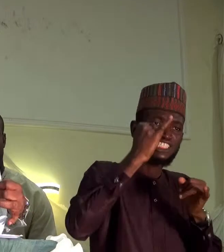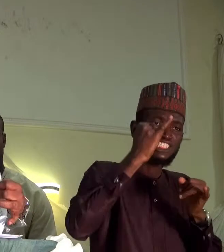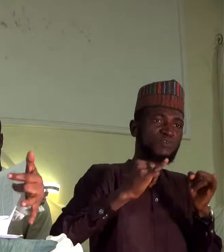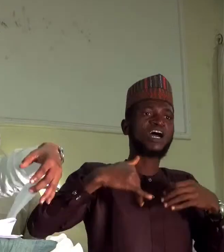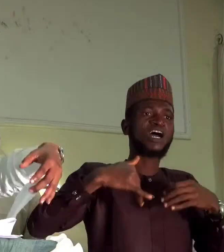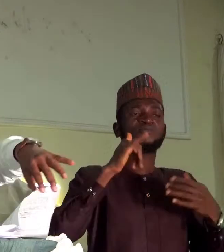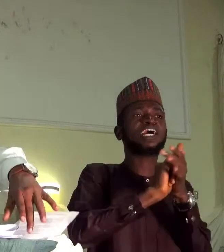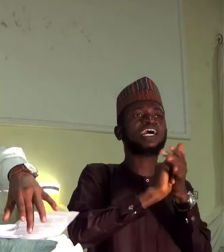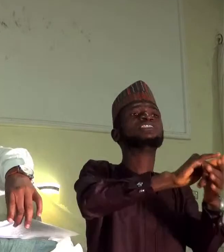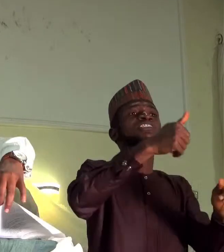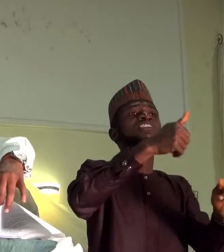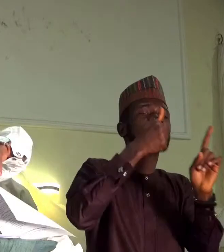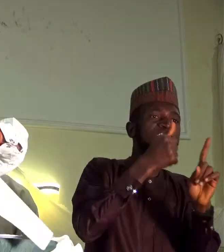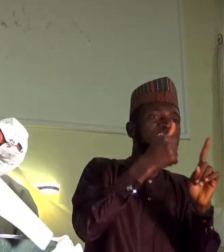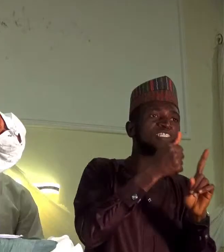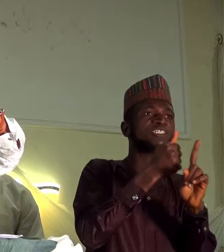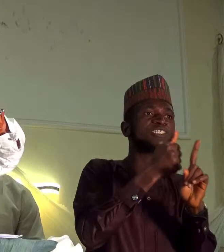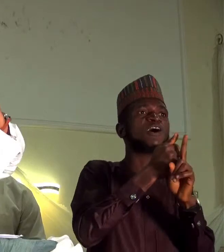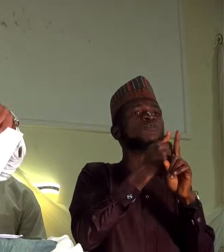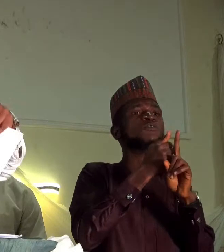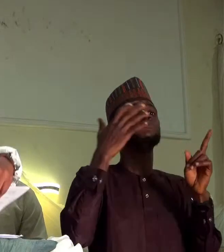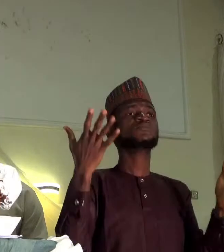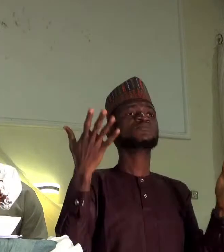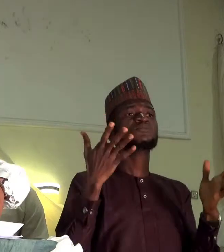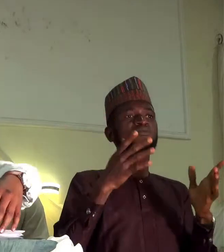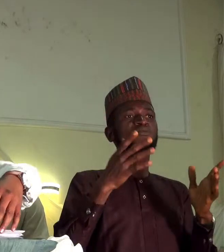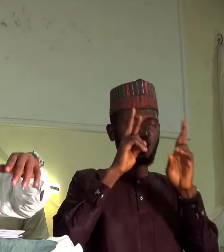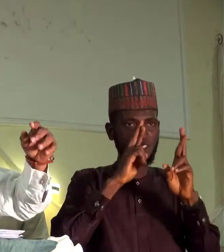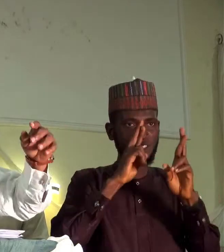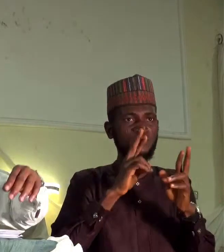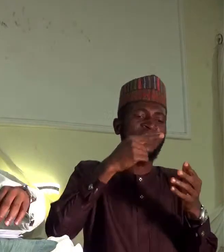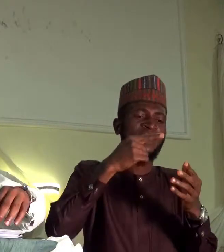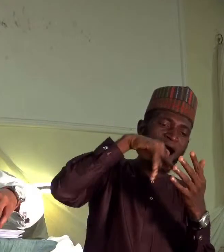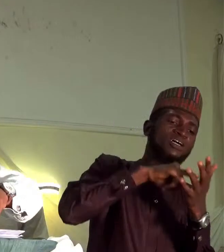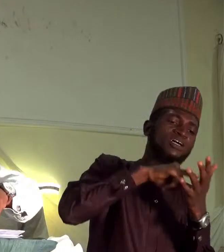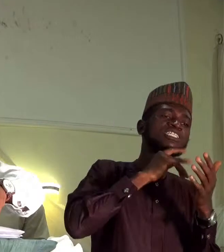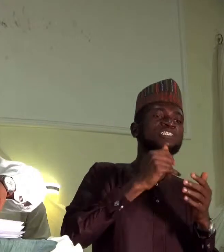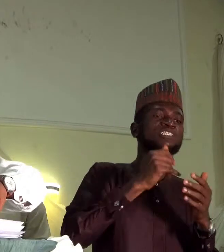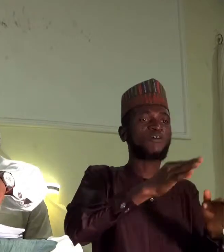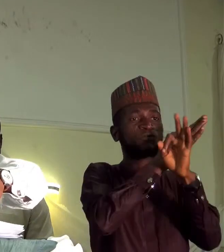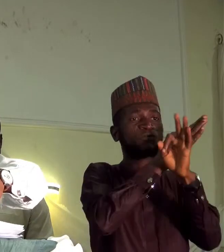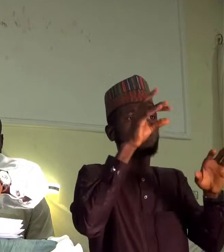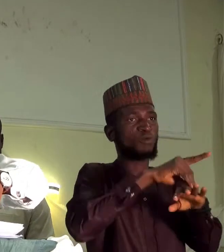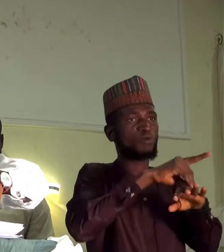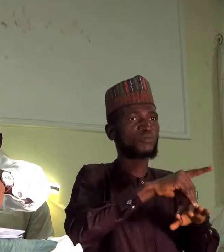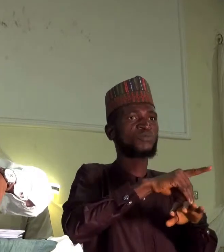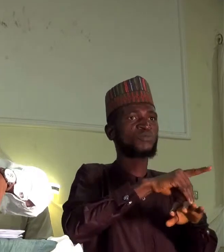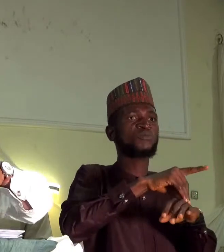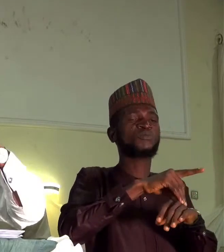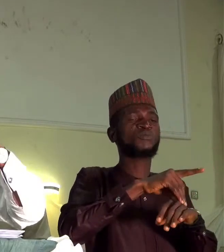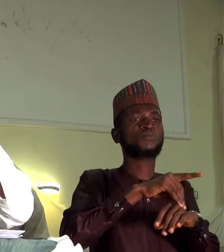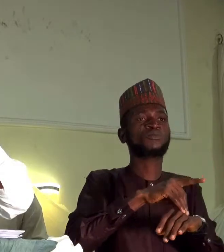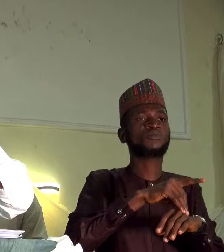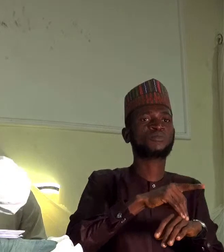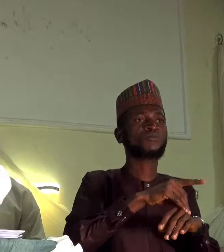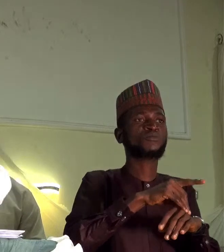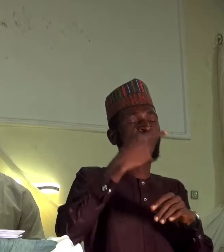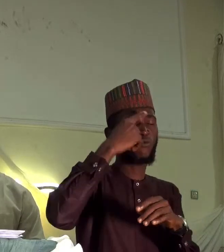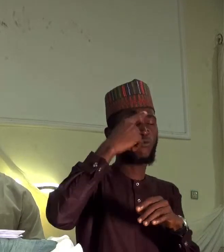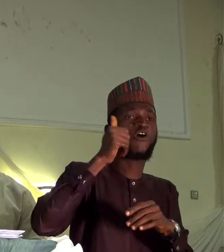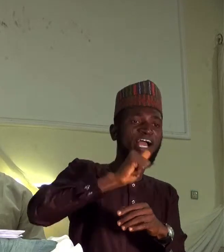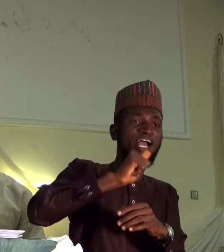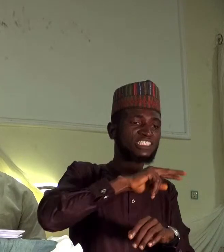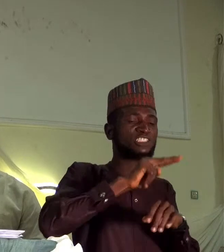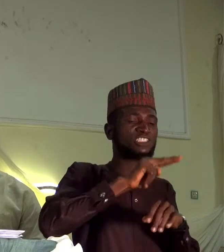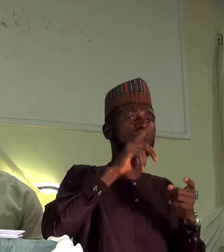dan pe ni freedom keyin o ni a ominira to ba ri be for any nation to survive and be